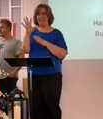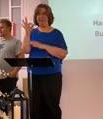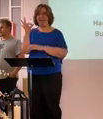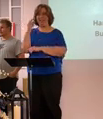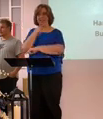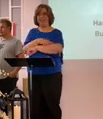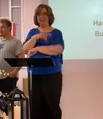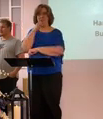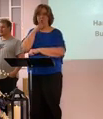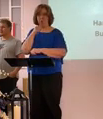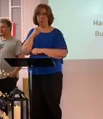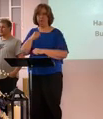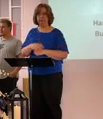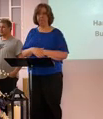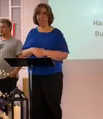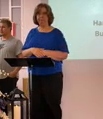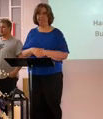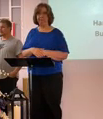And